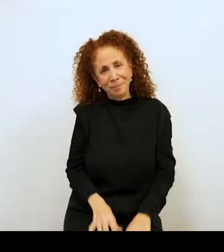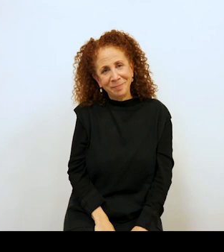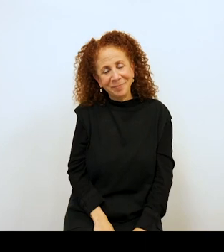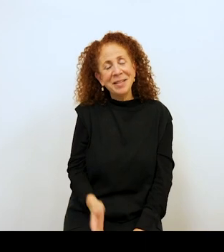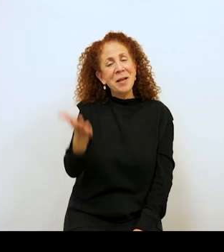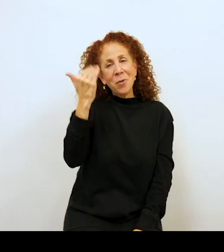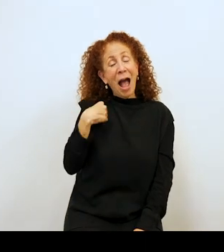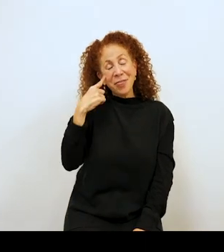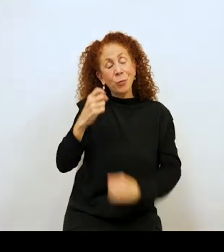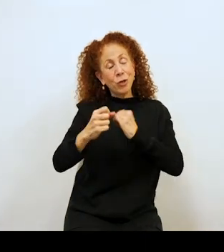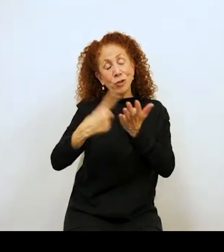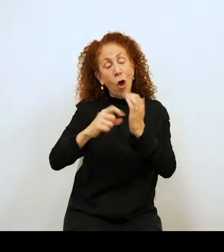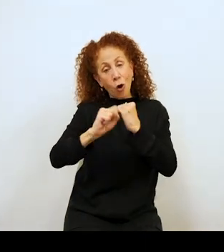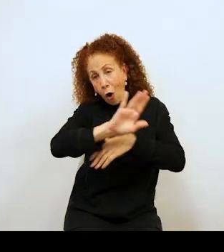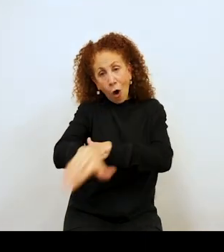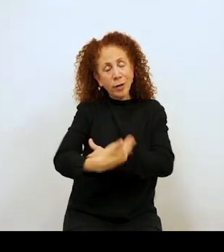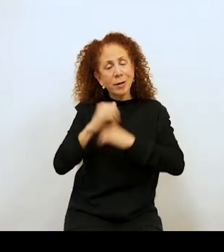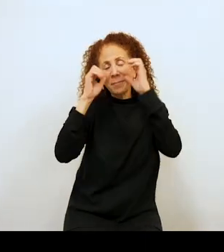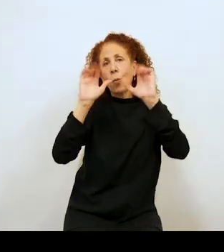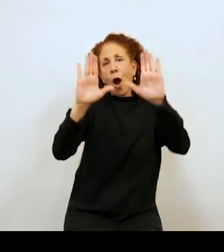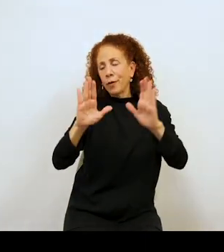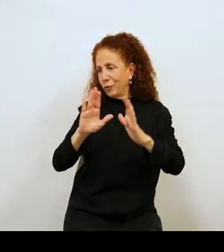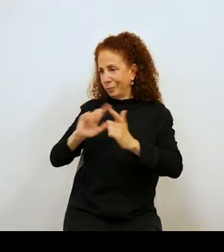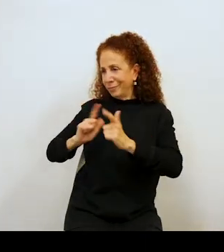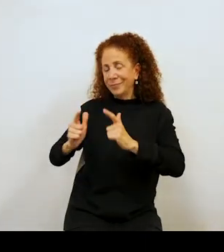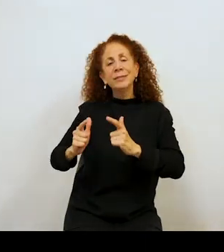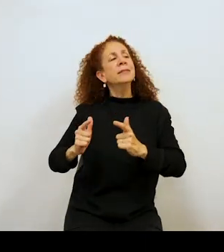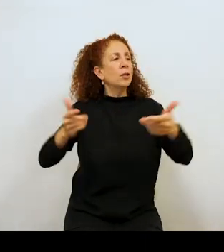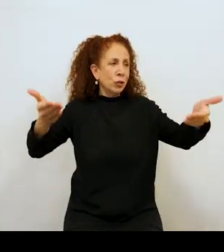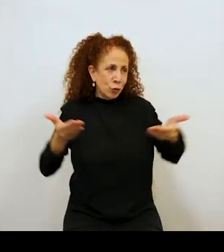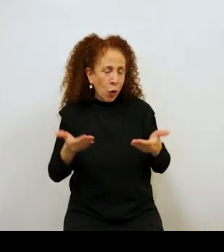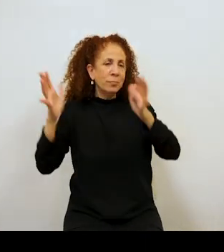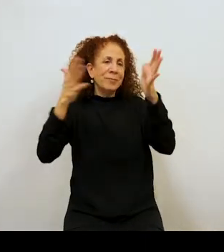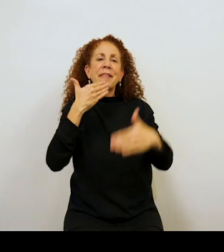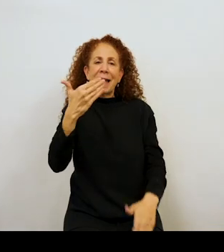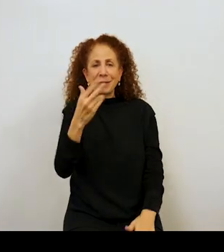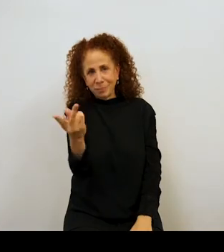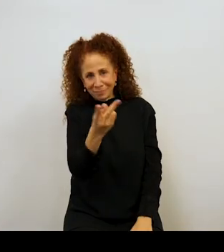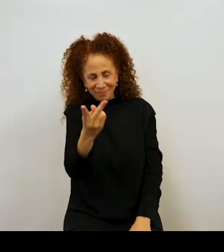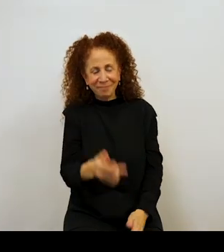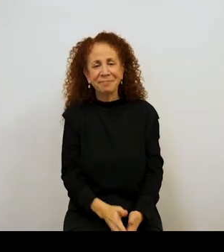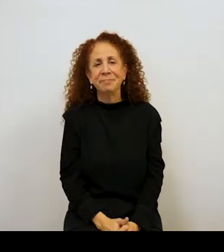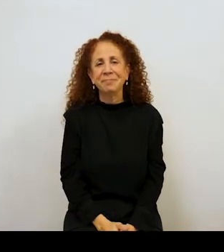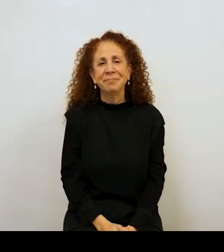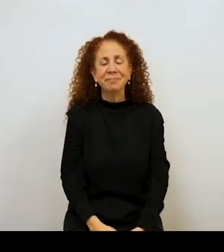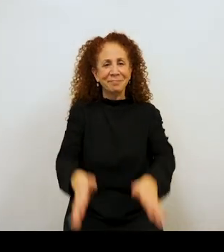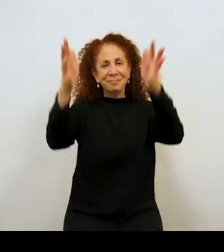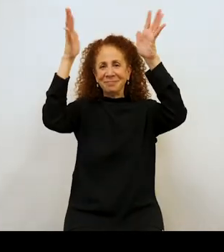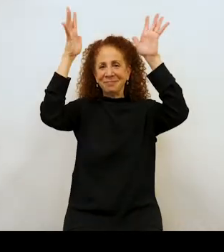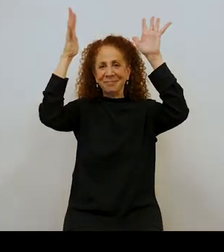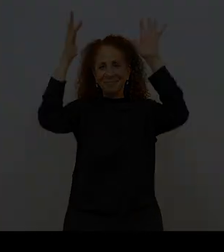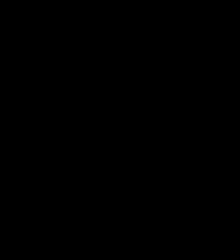because I think we could talk all night. It's been a really fantastic conversation, so please join me in thanking Kamila Shamsie and Wilson.